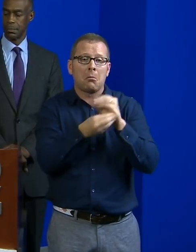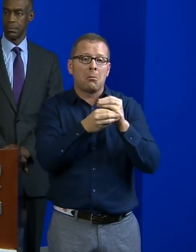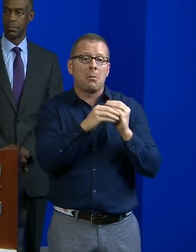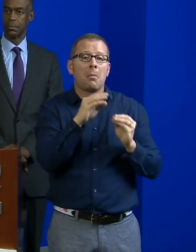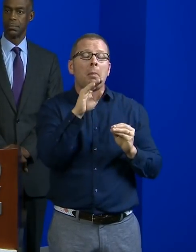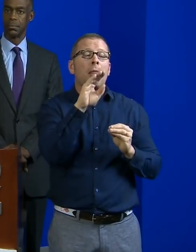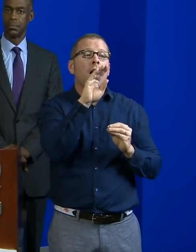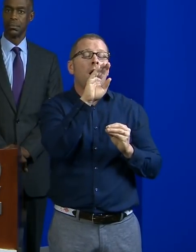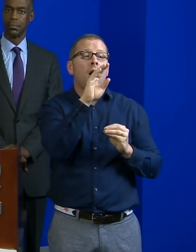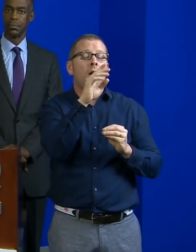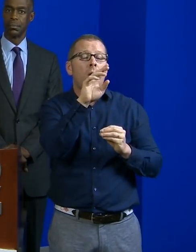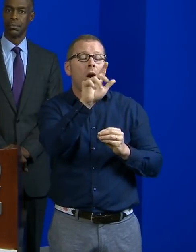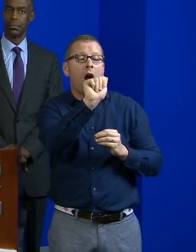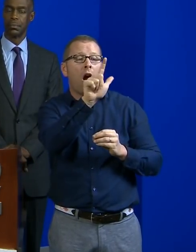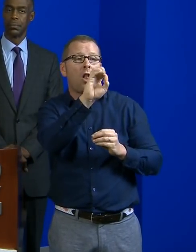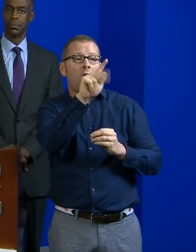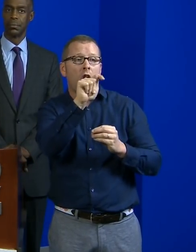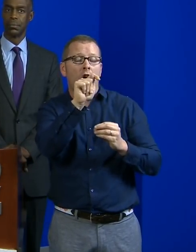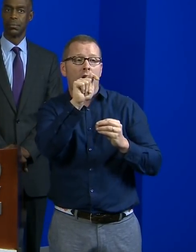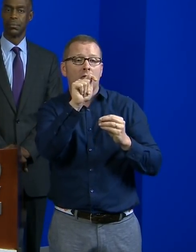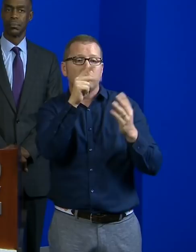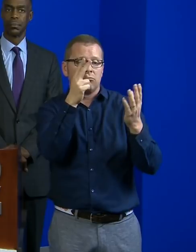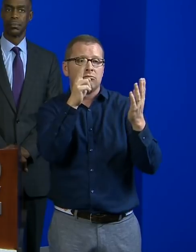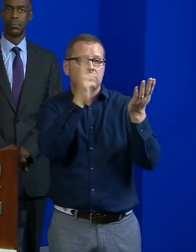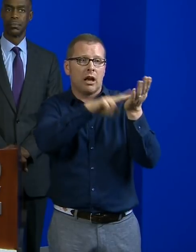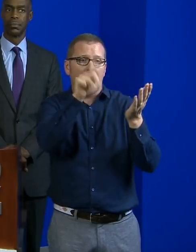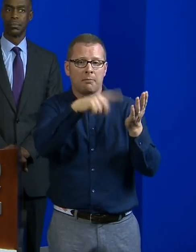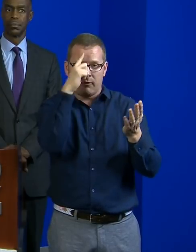and up-to-date weather information. The